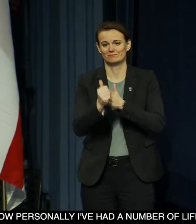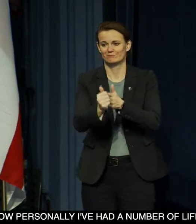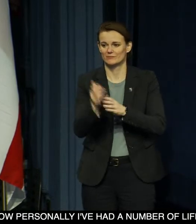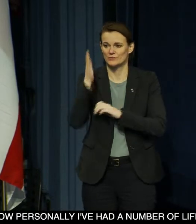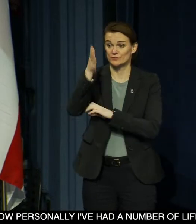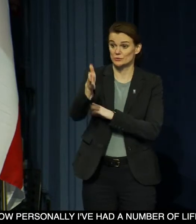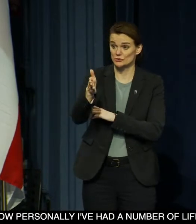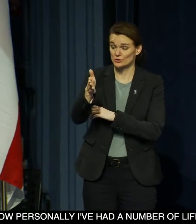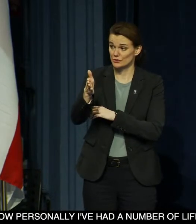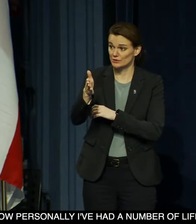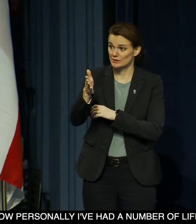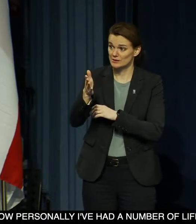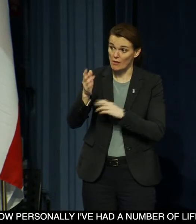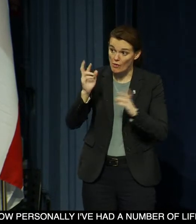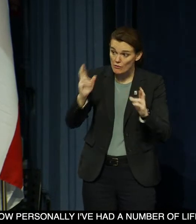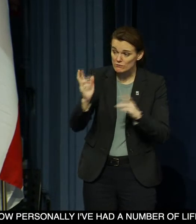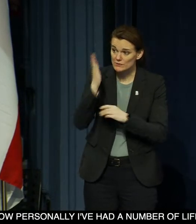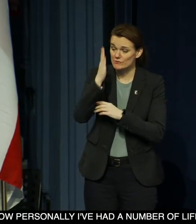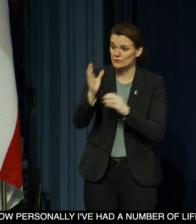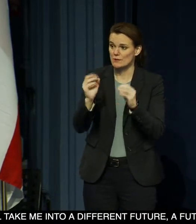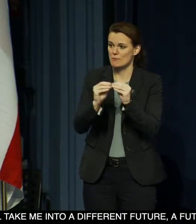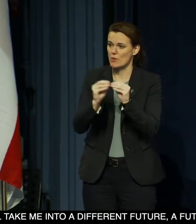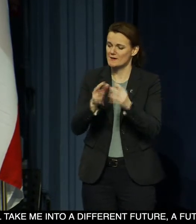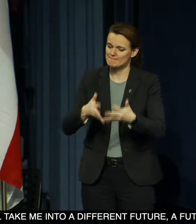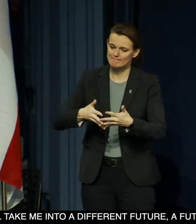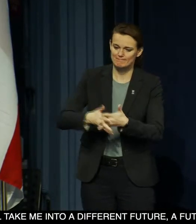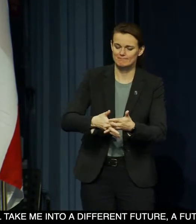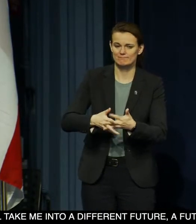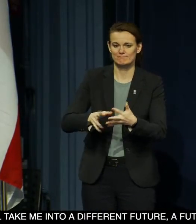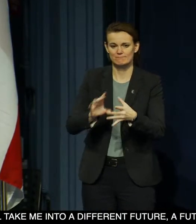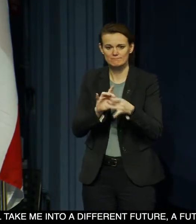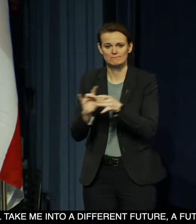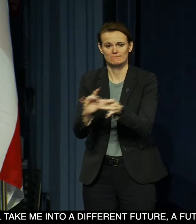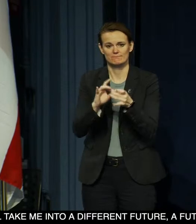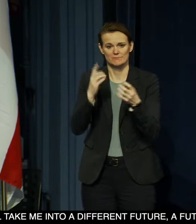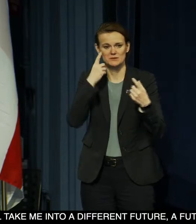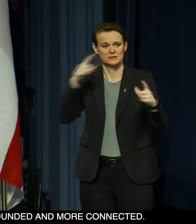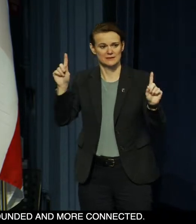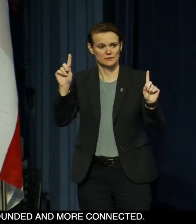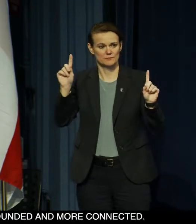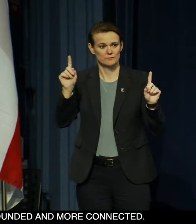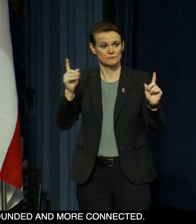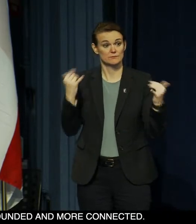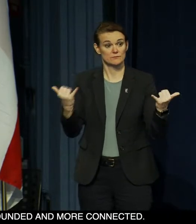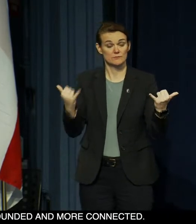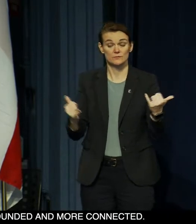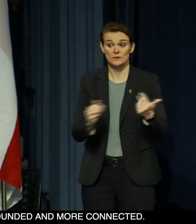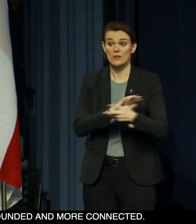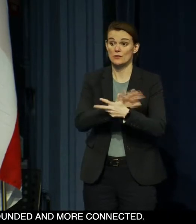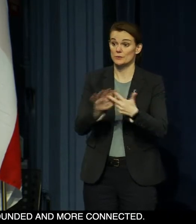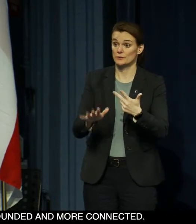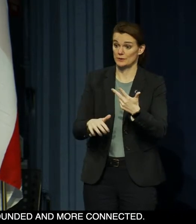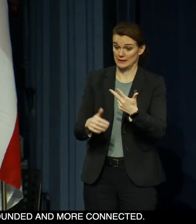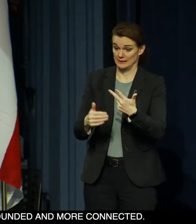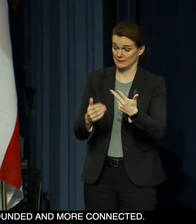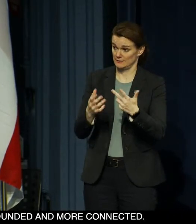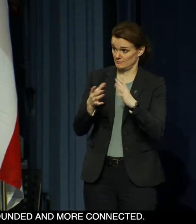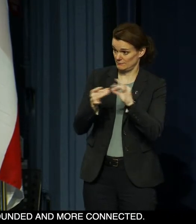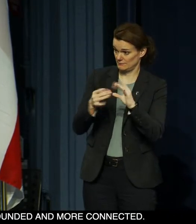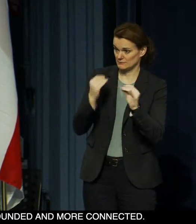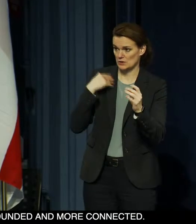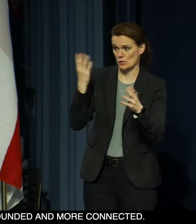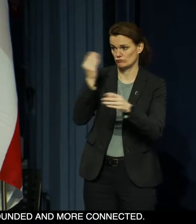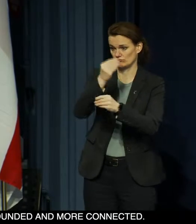successful, more grounded, and more connected. So I want to share 3 of those lessons this afternoon with our graduates